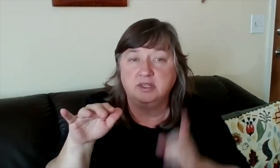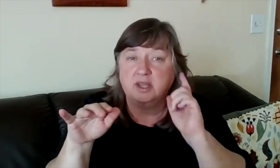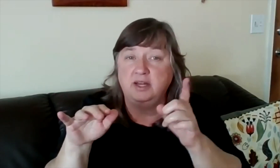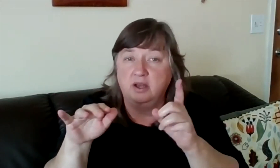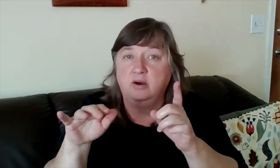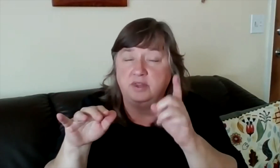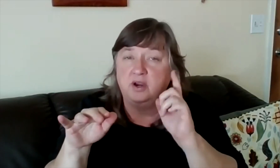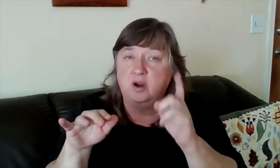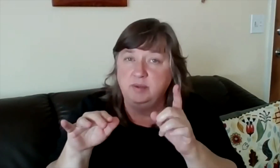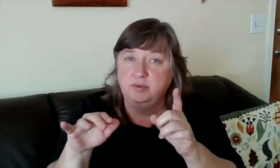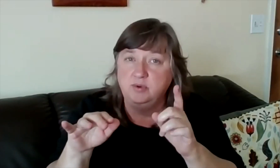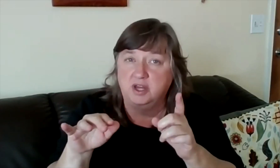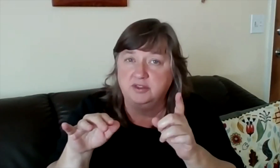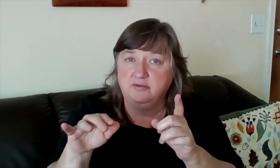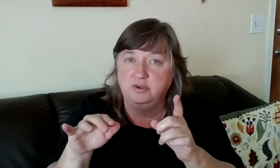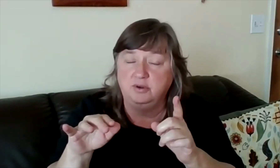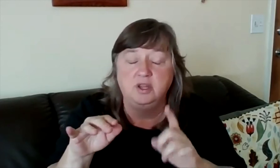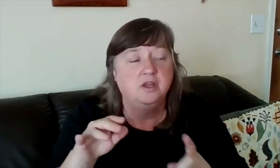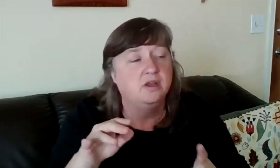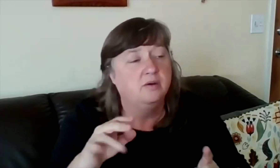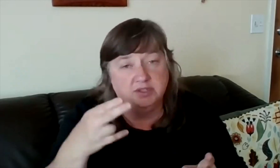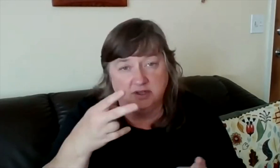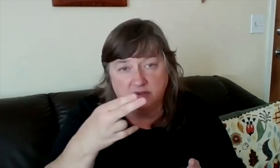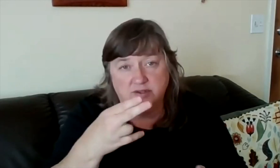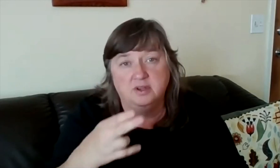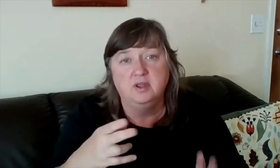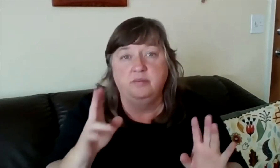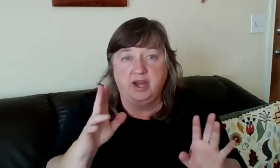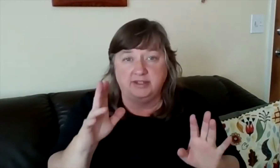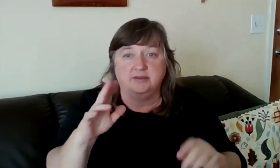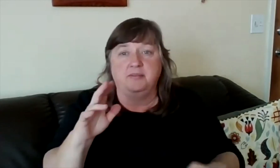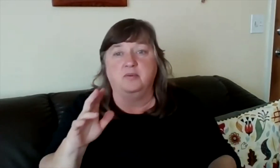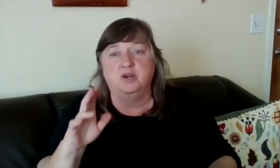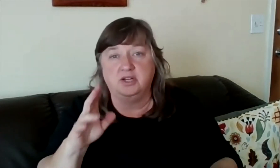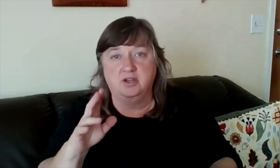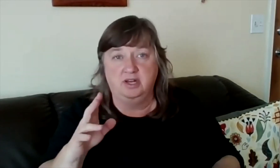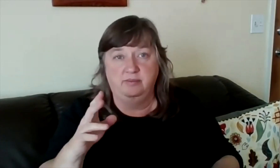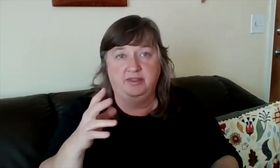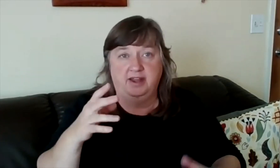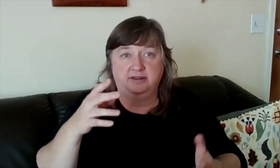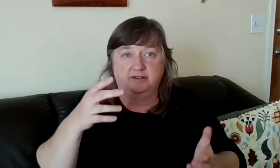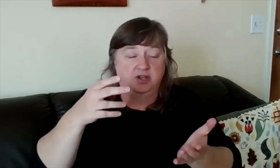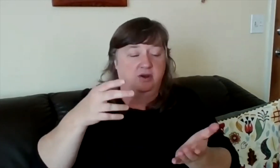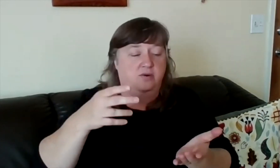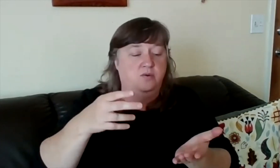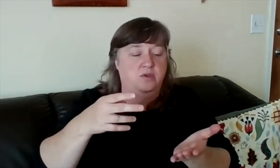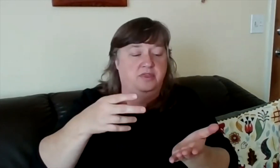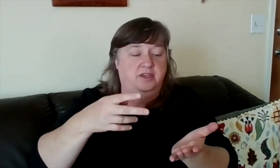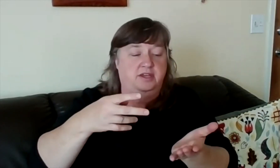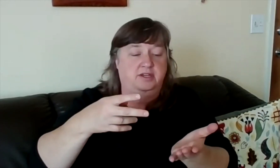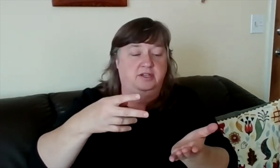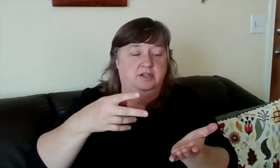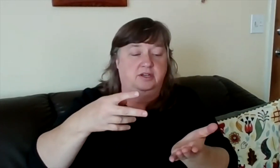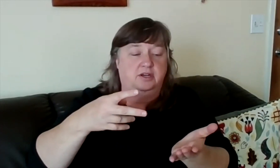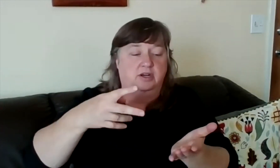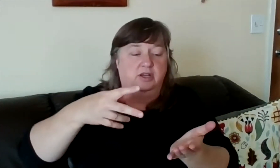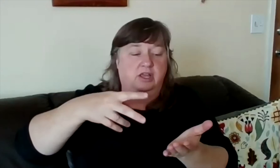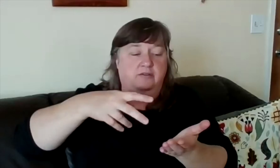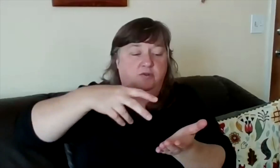I know there are people who cut their food with scissors, but we're not talking about that. So that if you